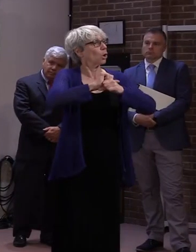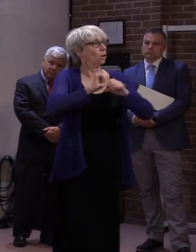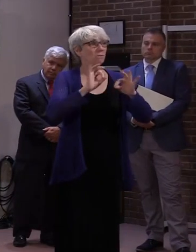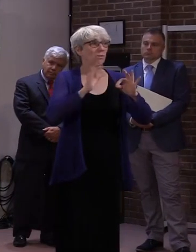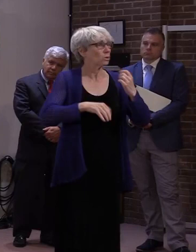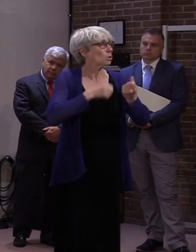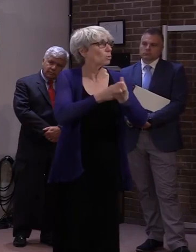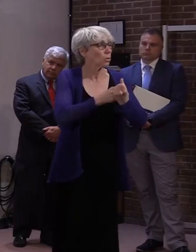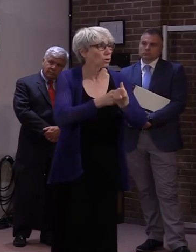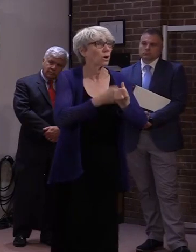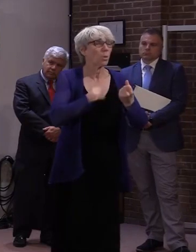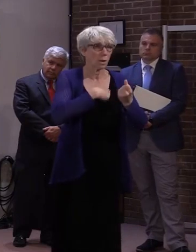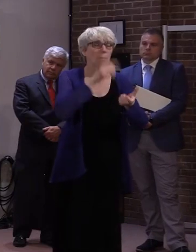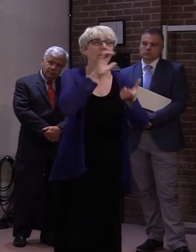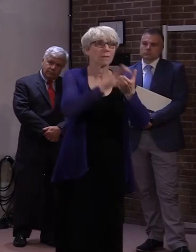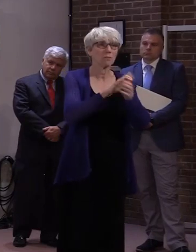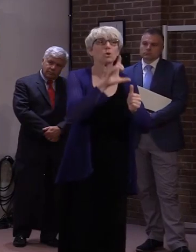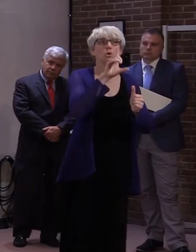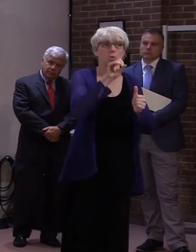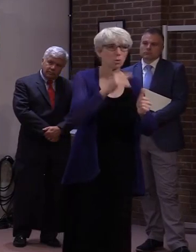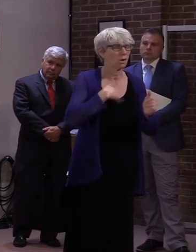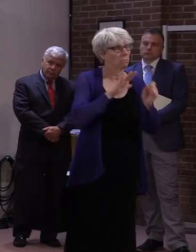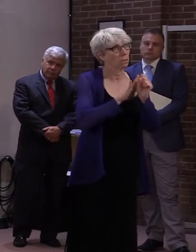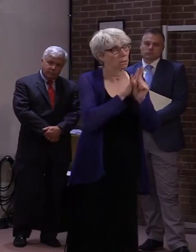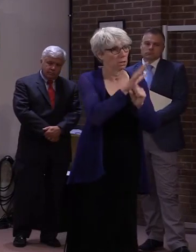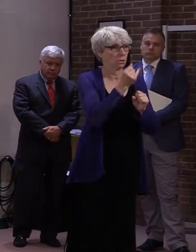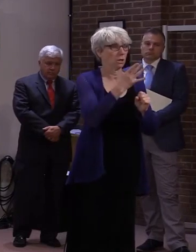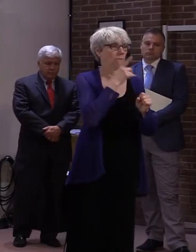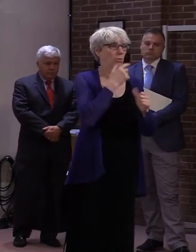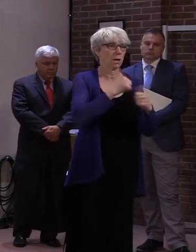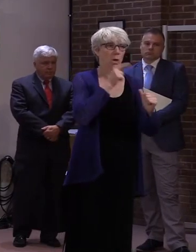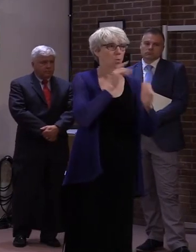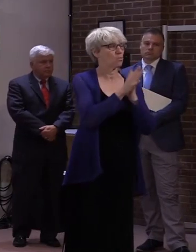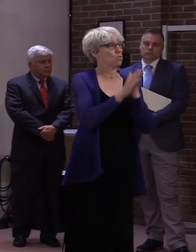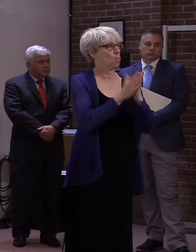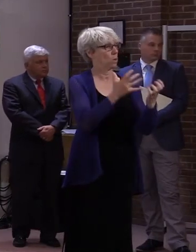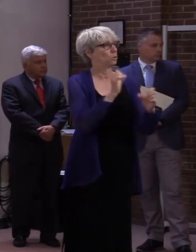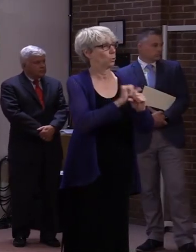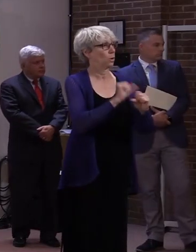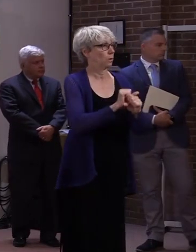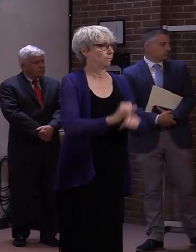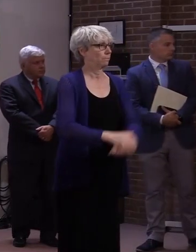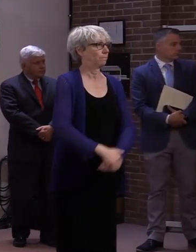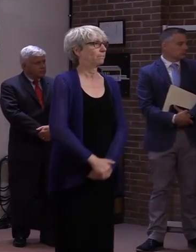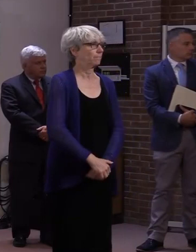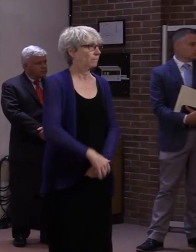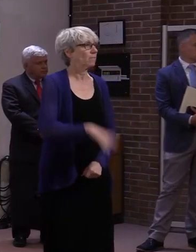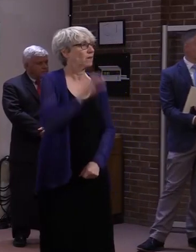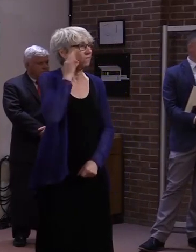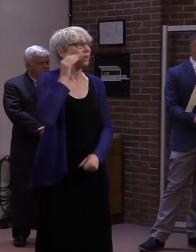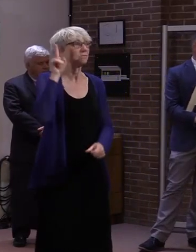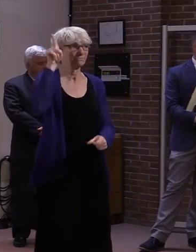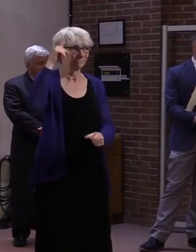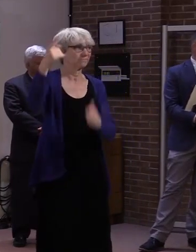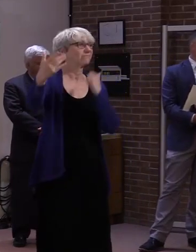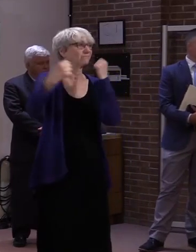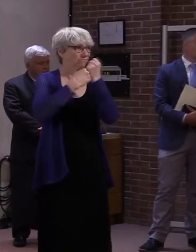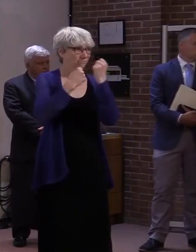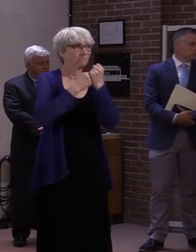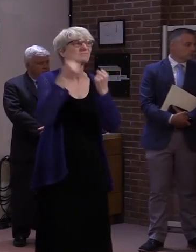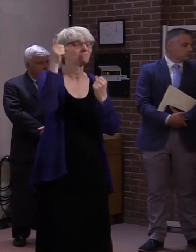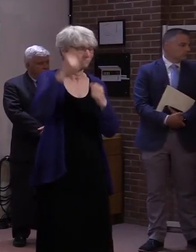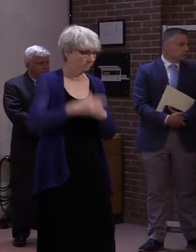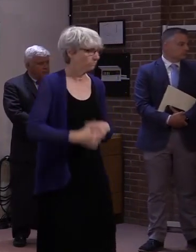that uh there are jobs available for those who who want to work uh governor uh maybe too you know we can talk